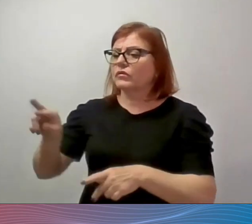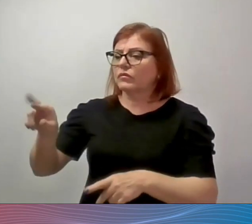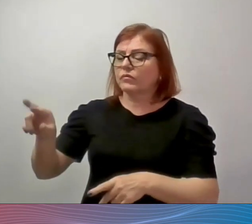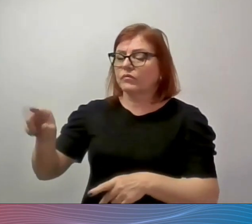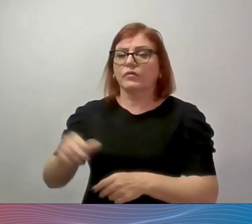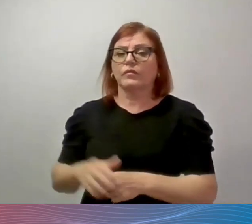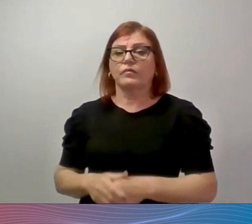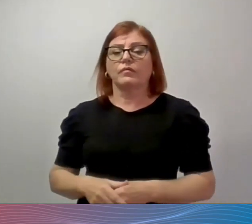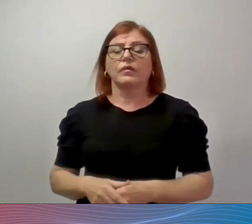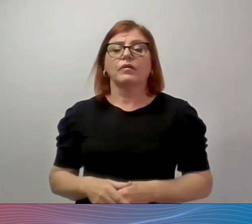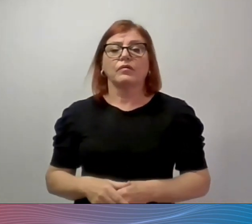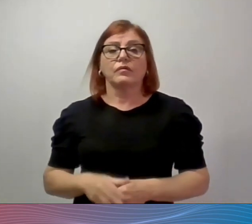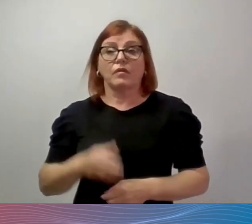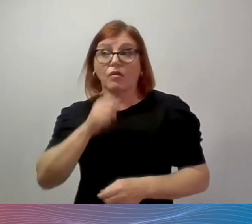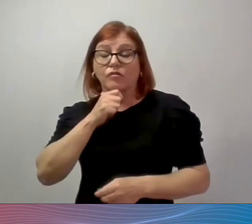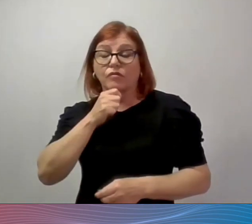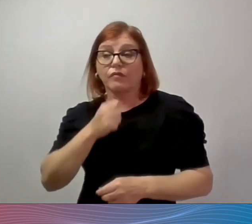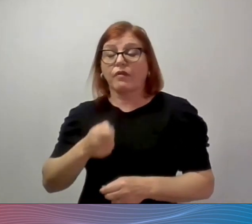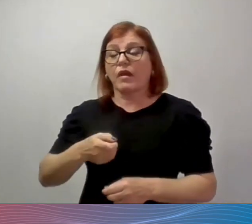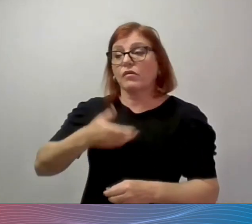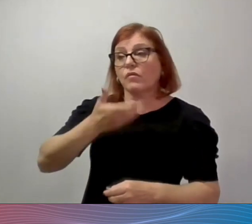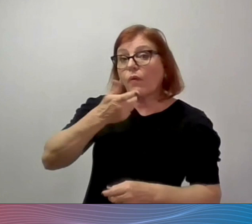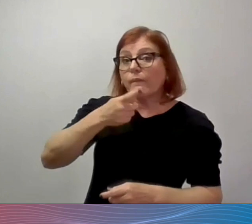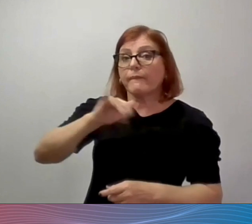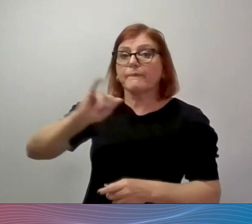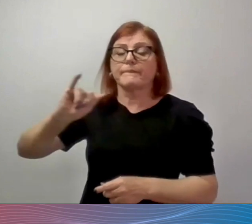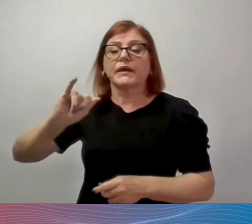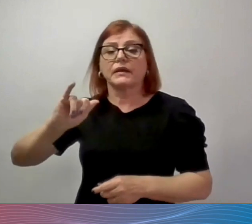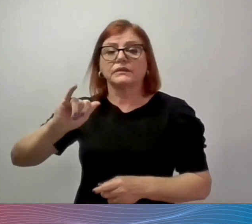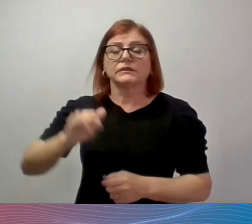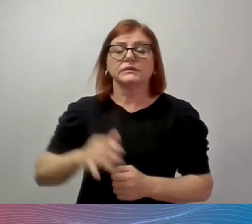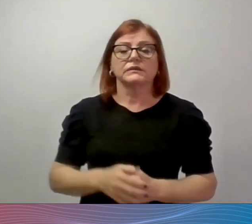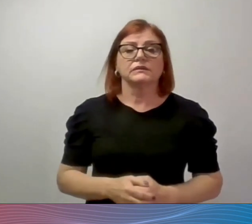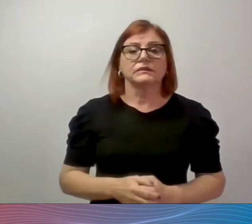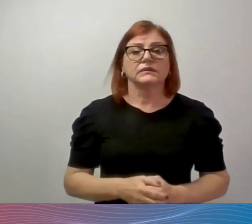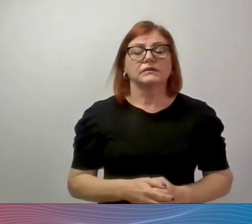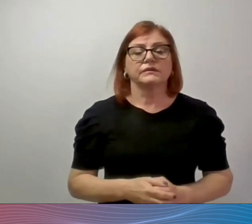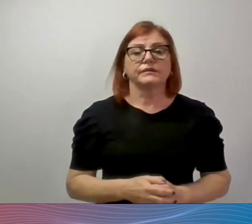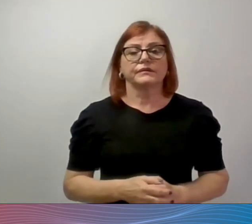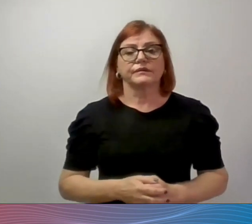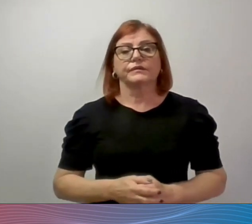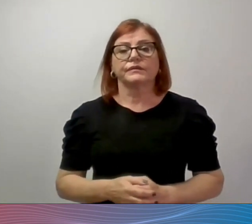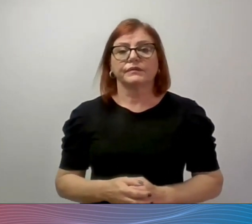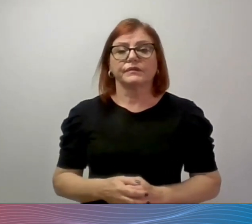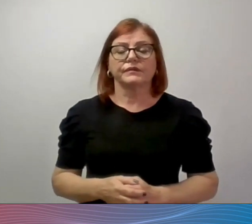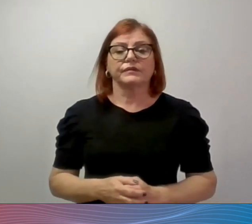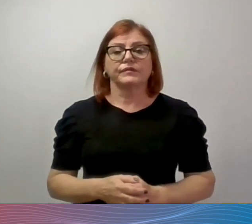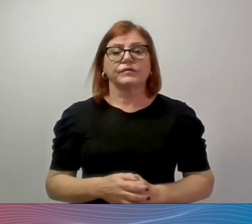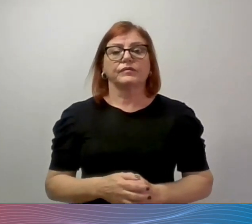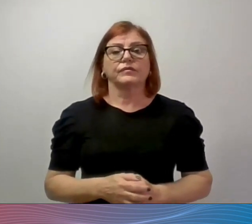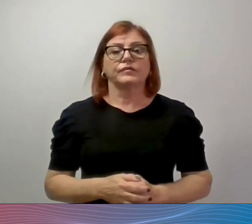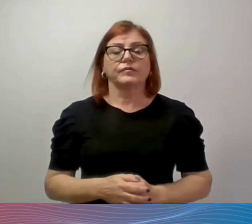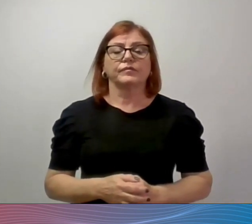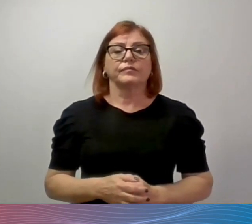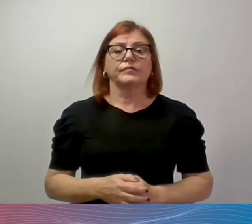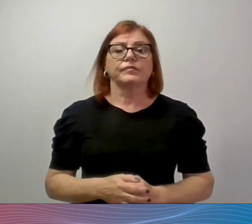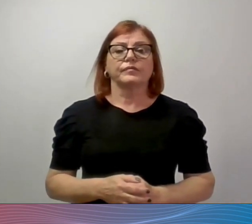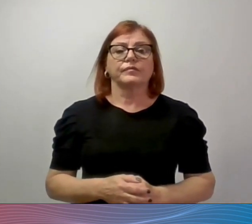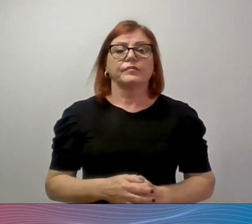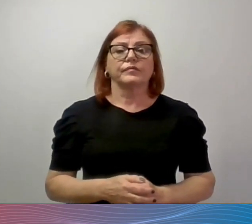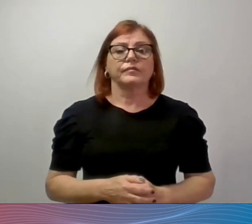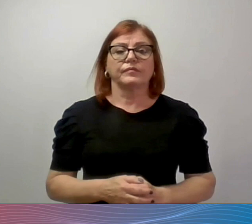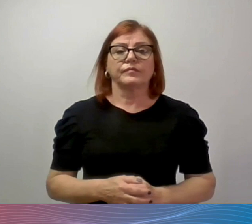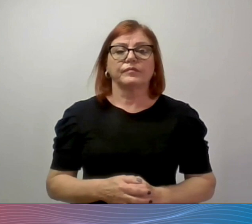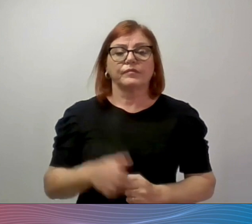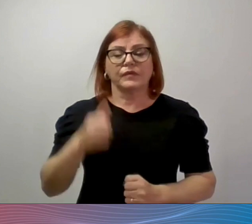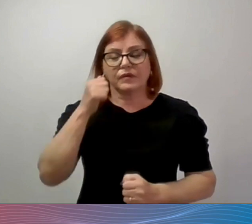1 Timothy 5:1. Do not rebuke an older man, but exhort him as a father, younger men as brothers. As mulheres